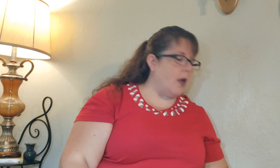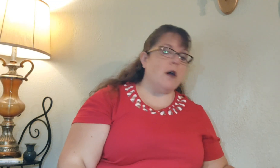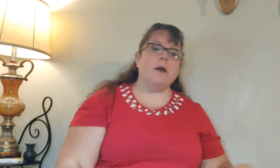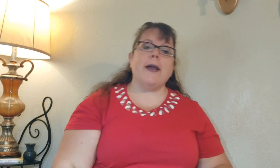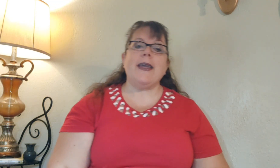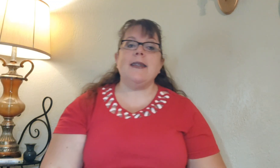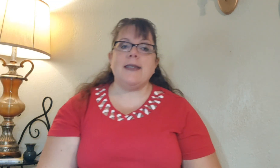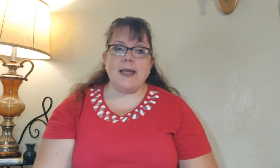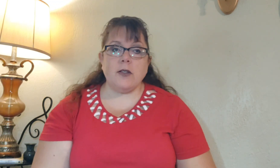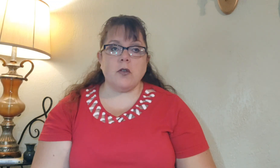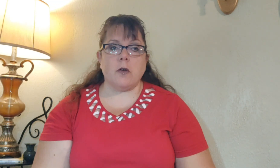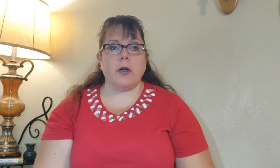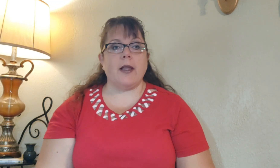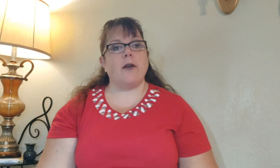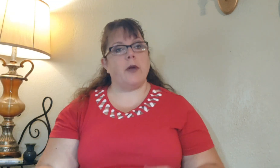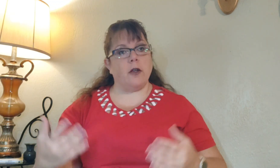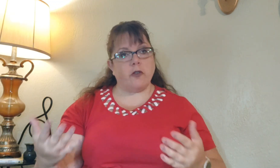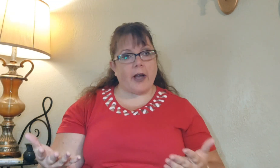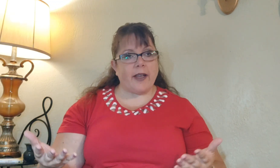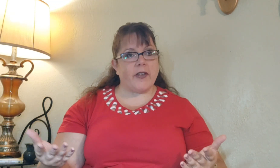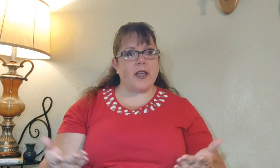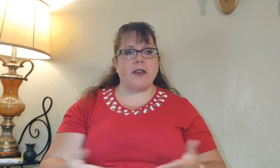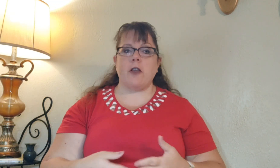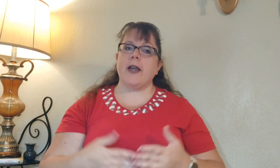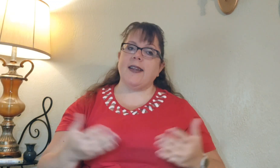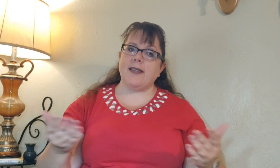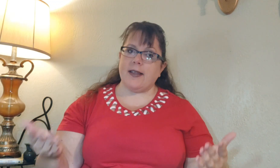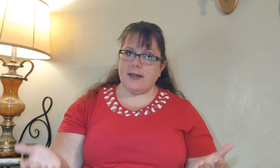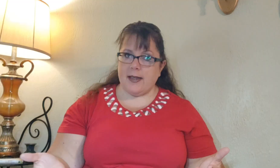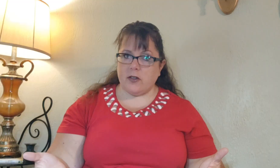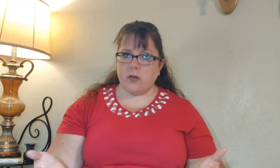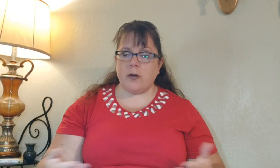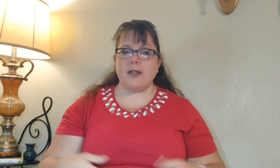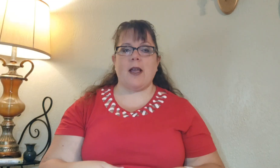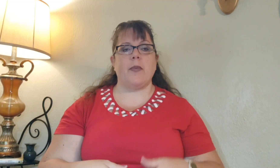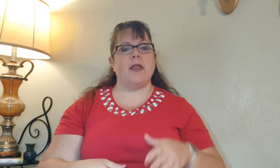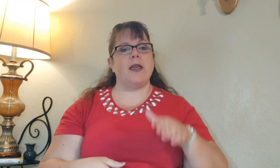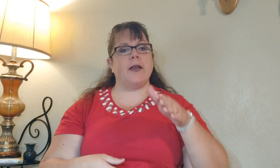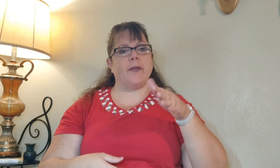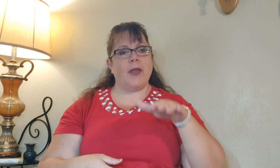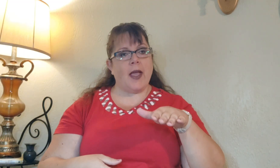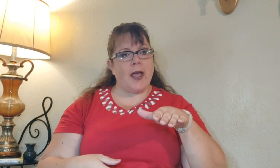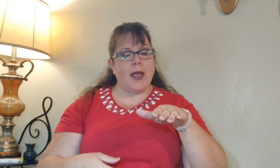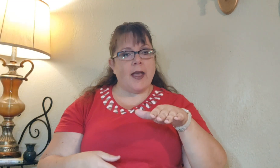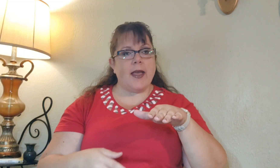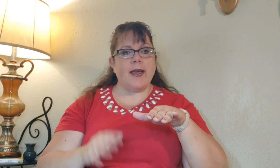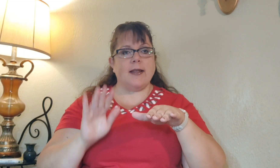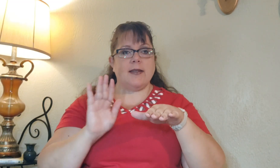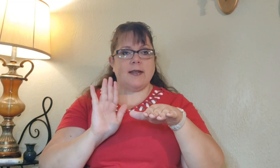All right, and detour, like when you're driving and you got to take a detour type of thing, it's